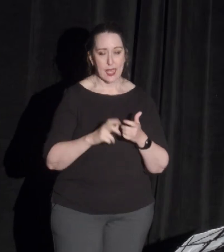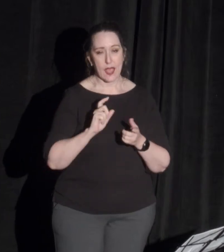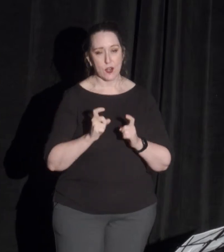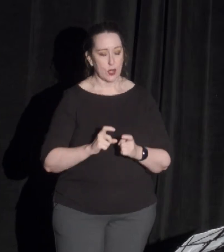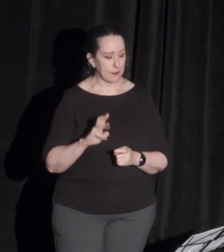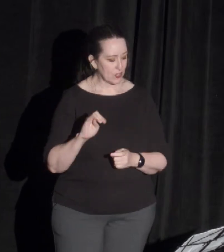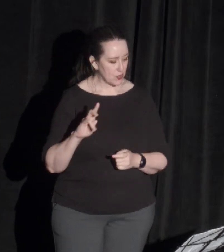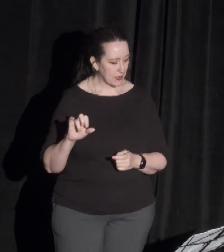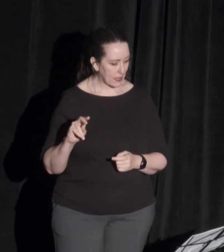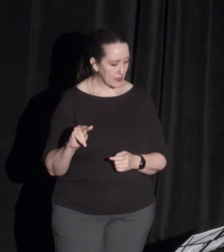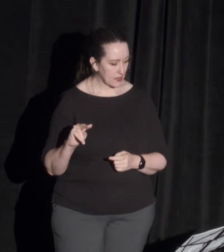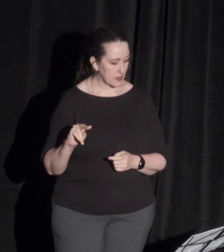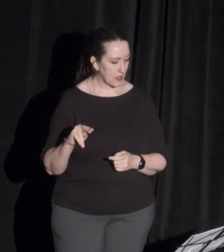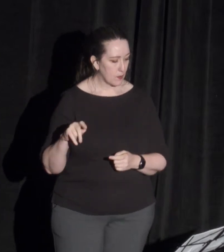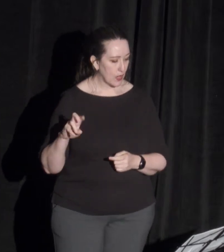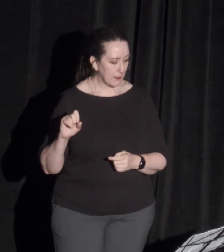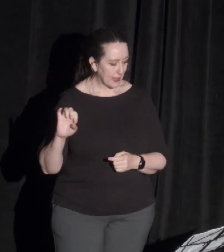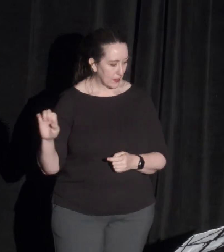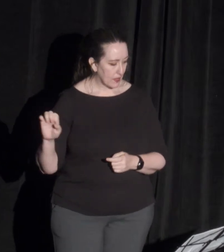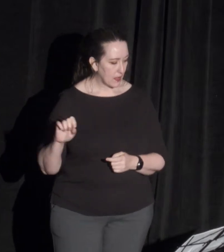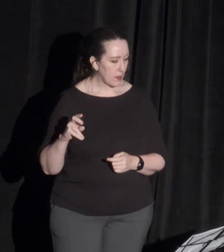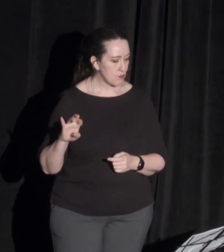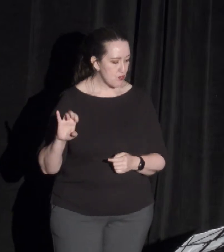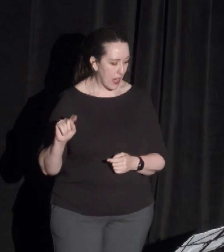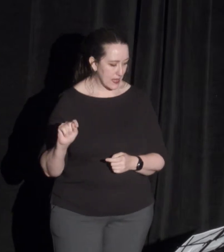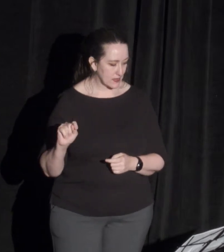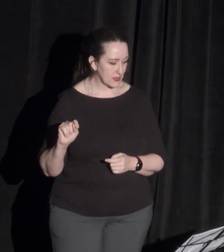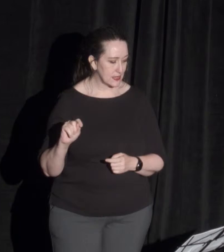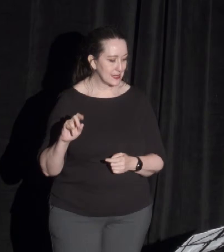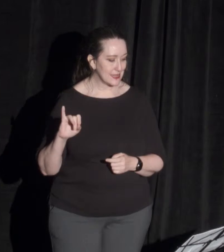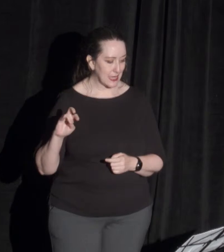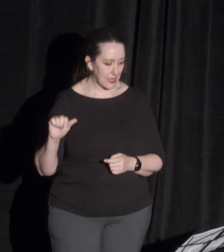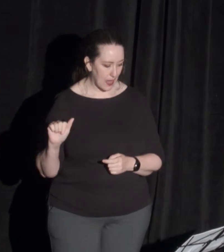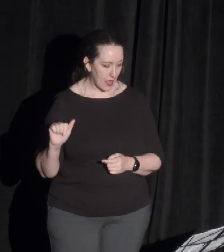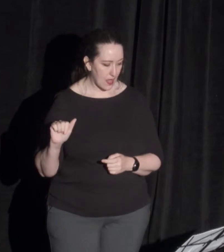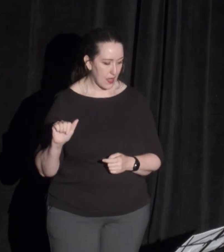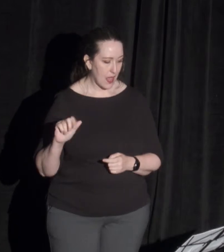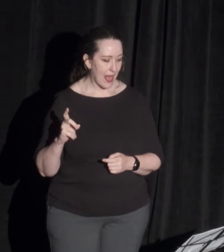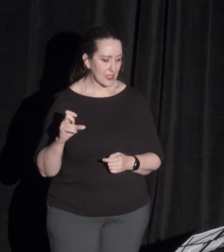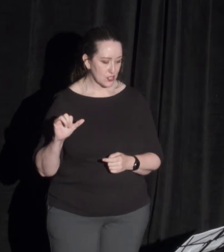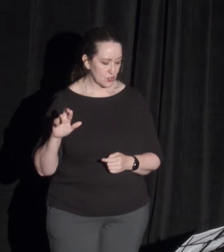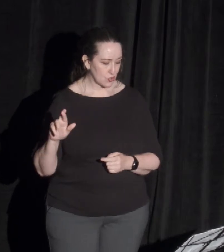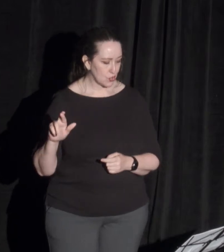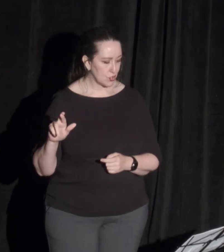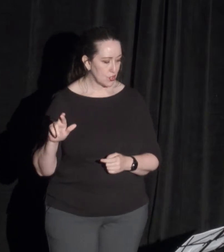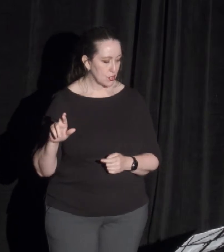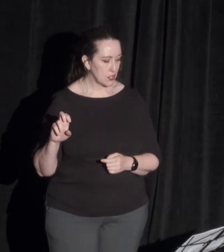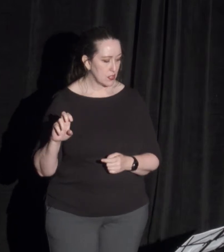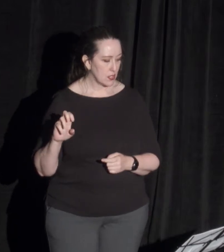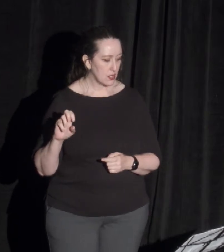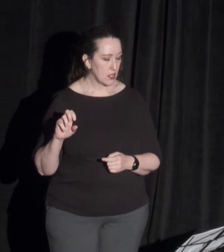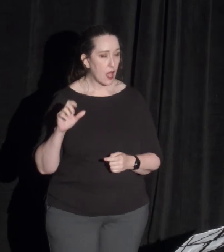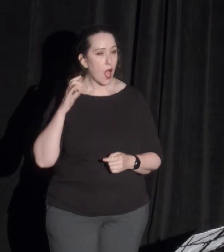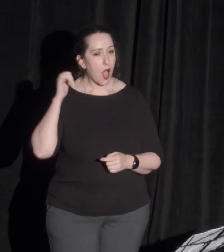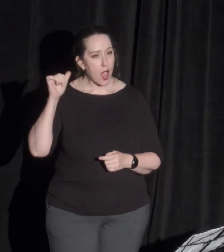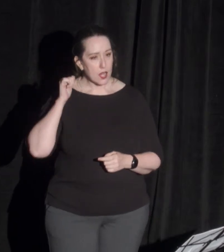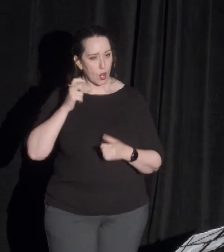Premi Mohammed, guest editor Brent C. Lambert, hosts Tina Connolly and Alastair Stewart, audio producers Summer Brooks and Adam